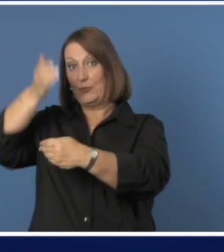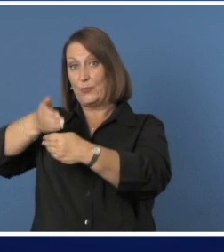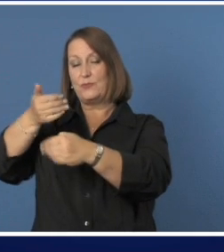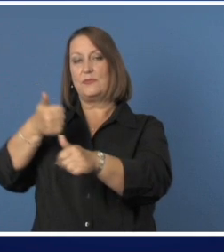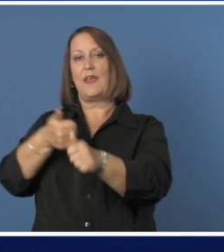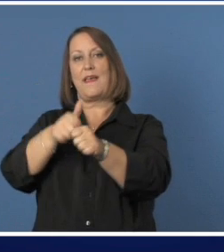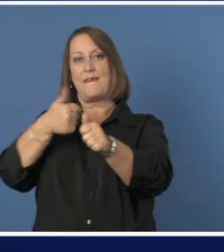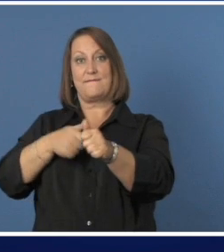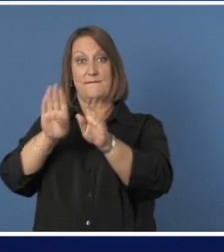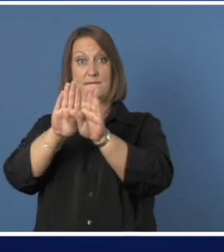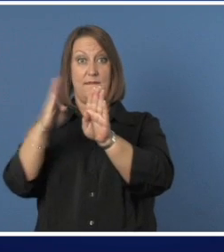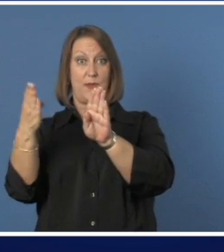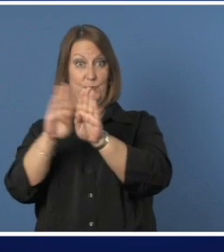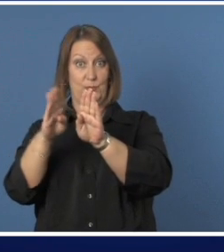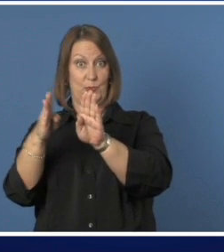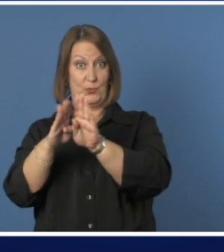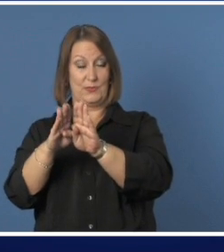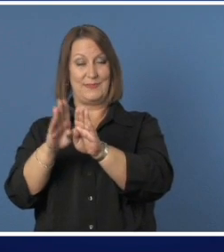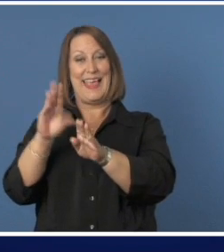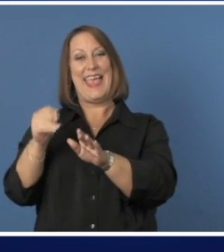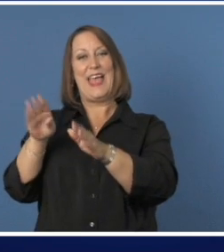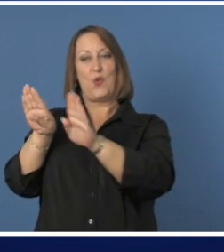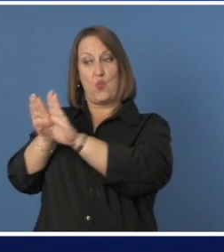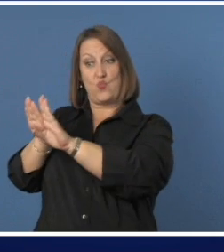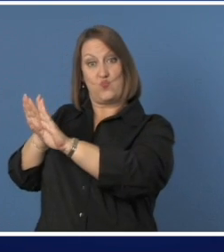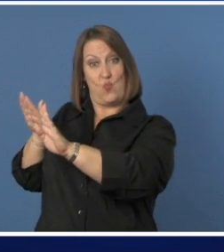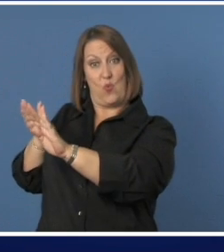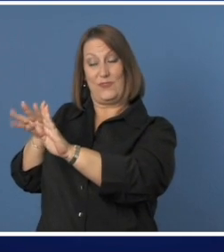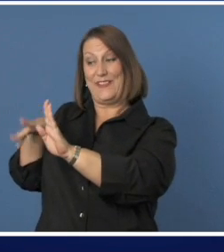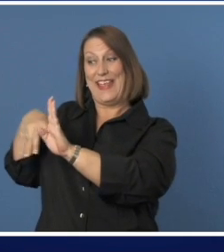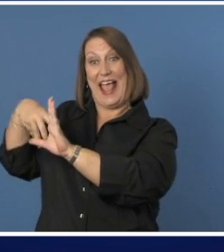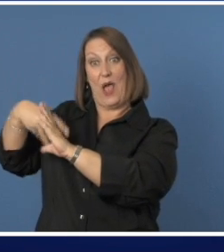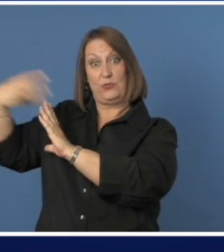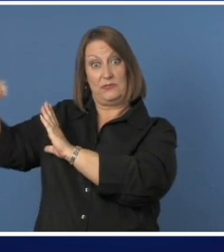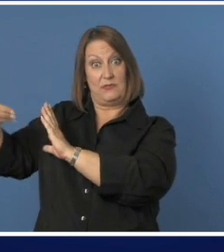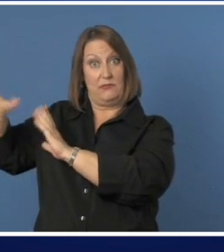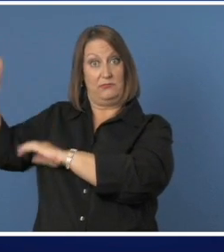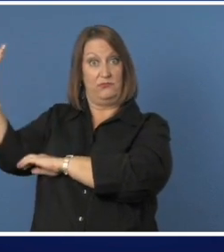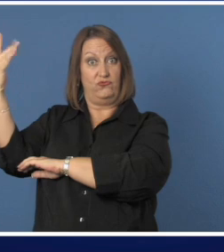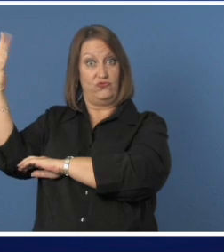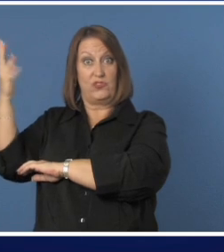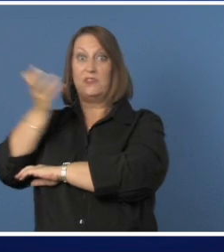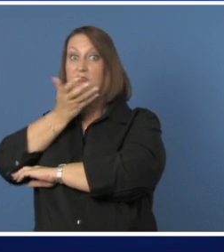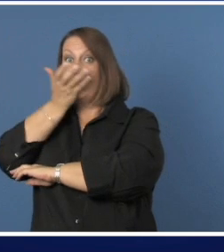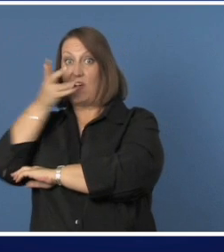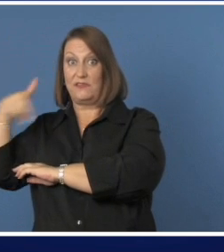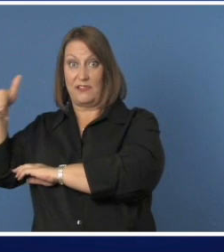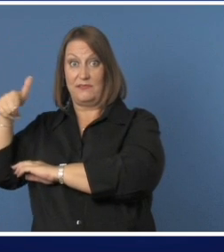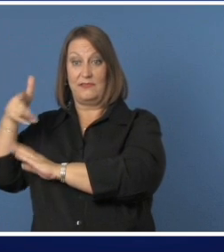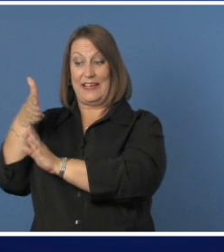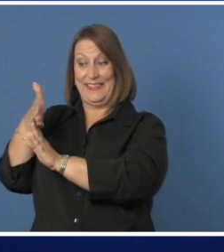windows doors and outside walls